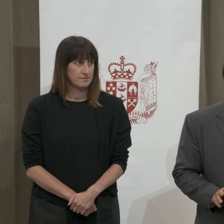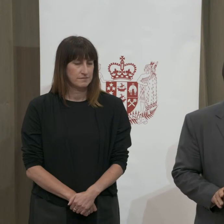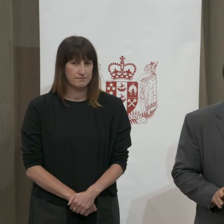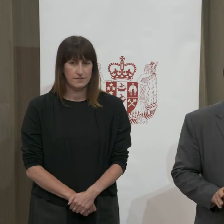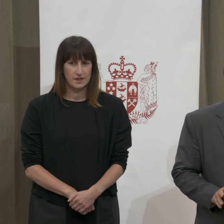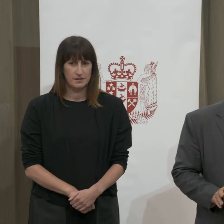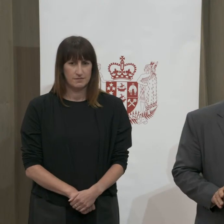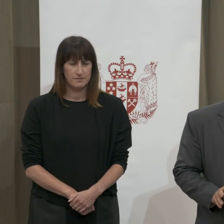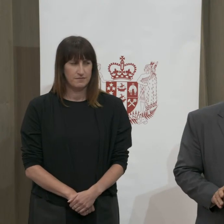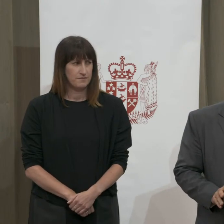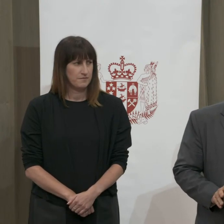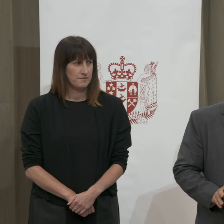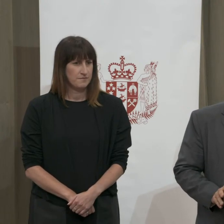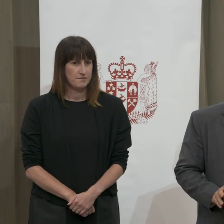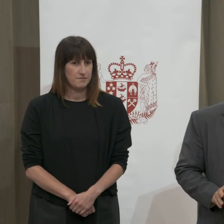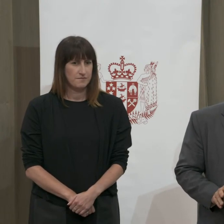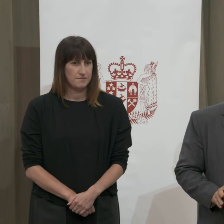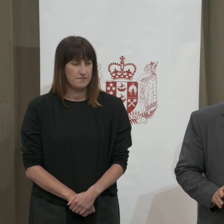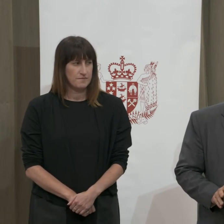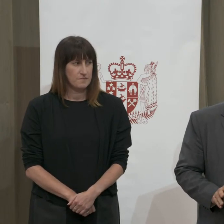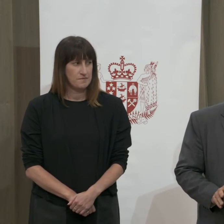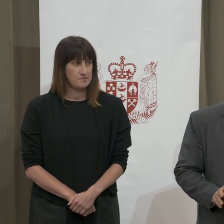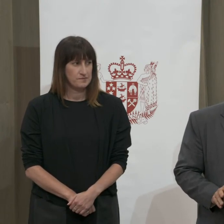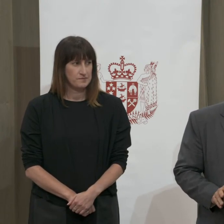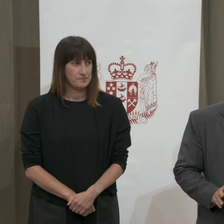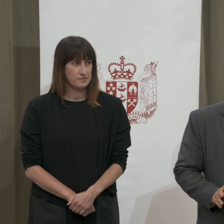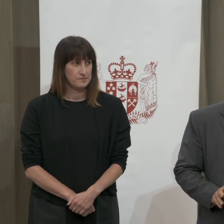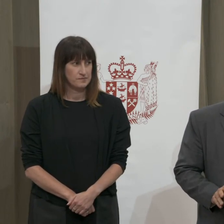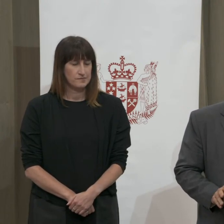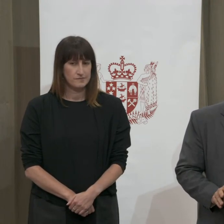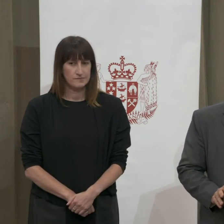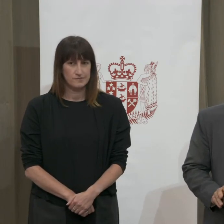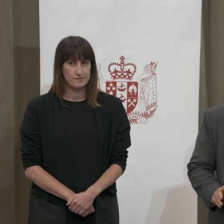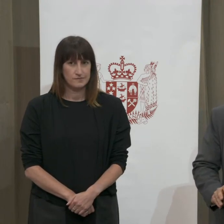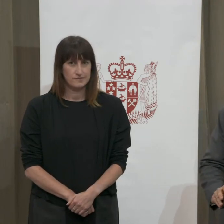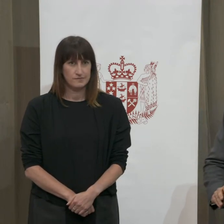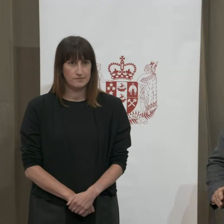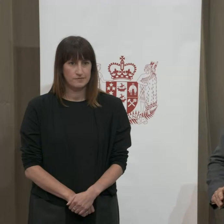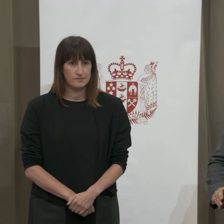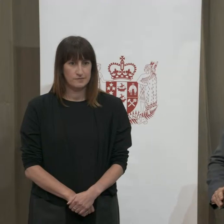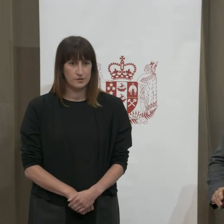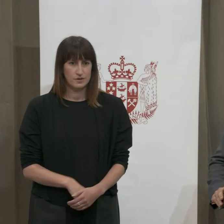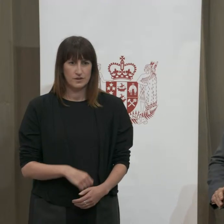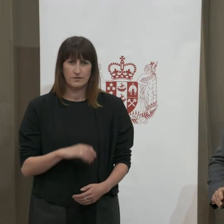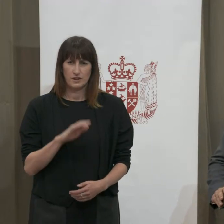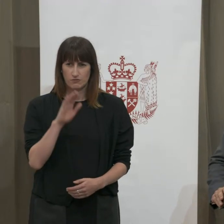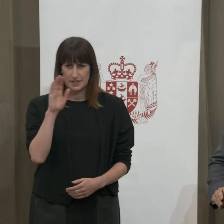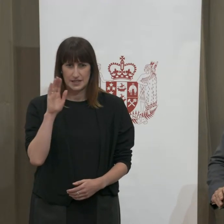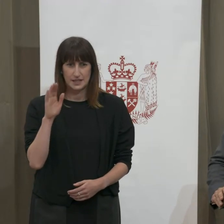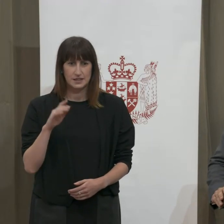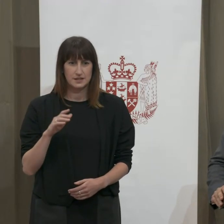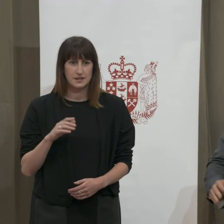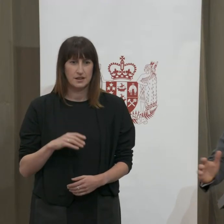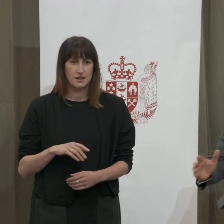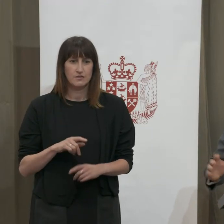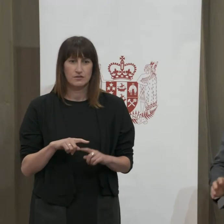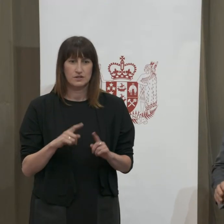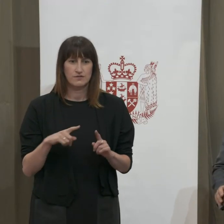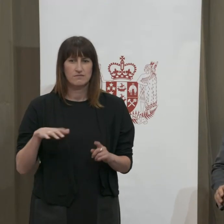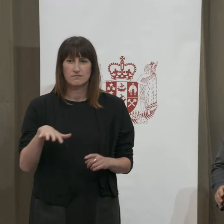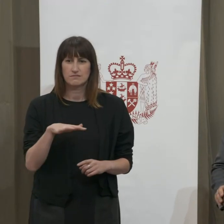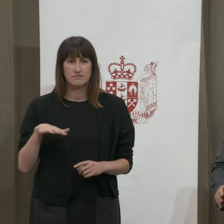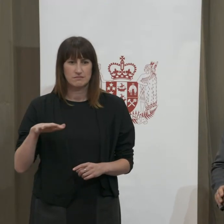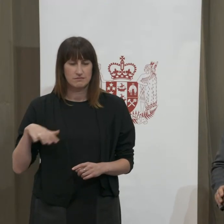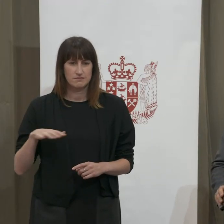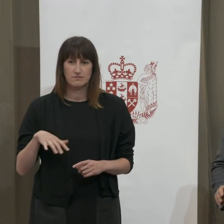ki o koutou. Mana ki nei, ia mātou i tēnei ata. Tuarua, ki o koutou katoa ko haramai tawhiti,